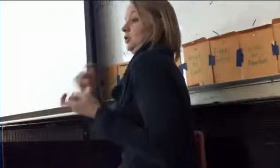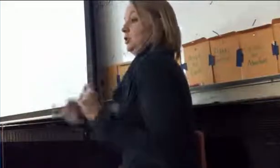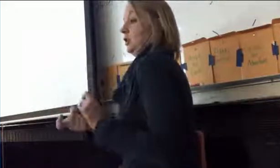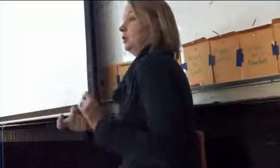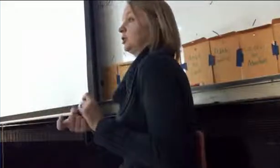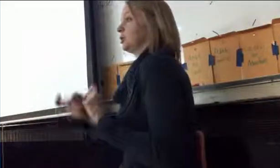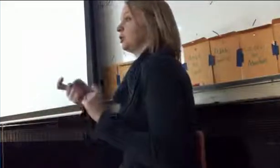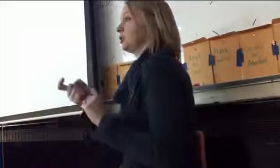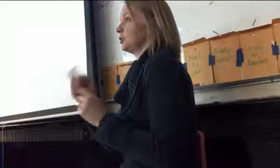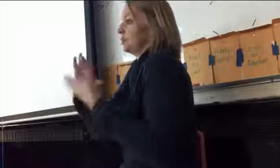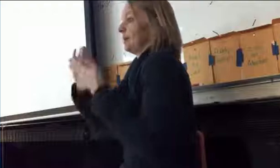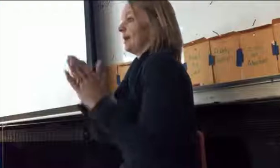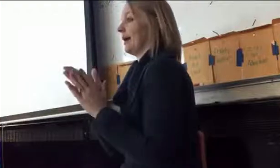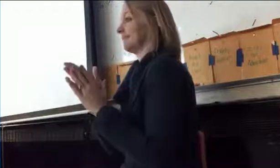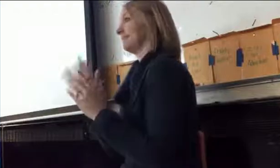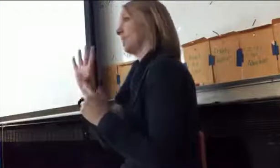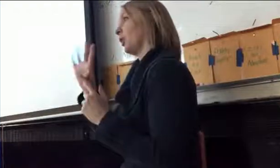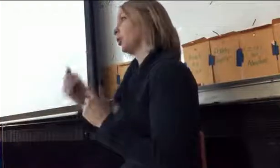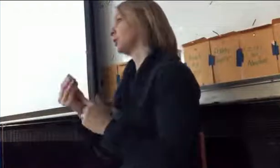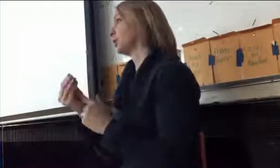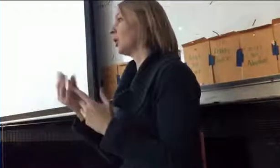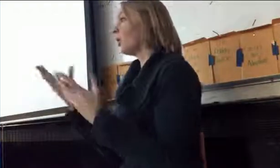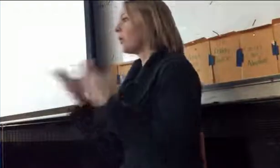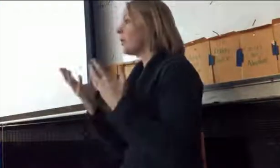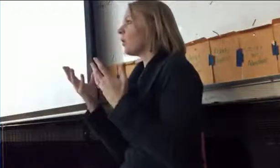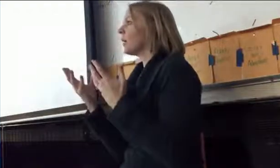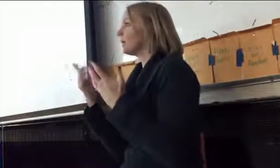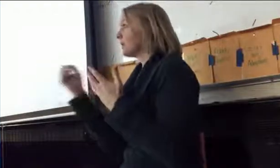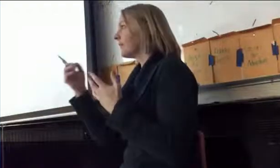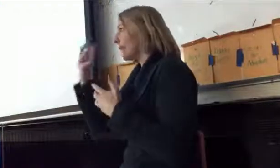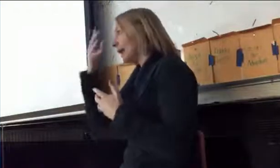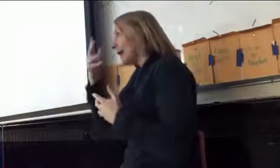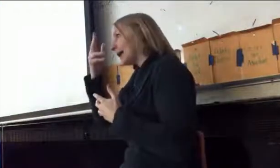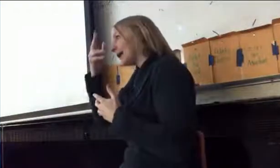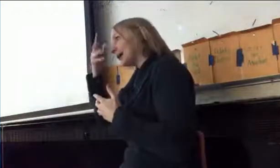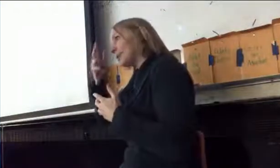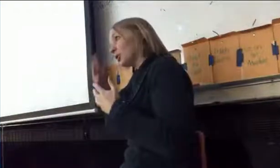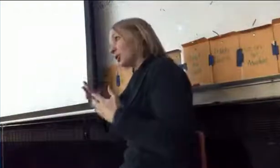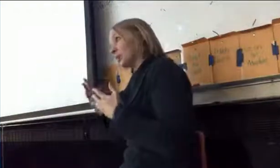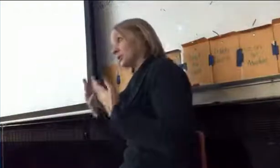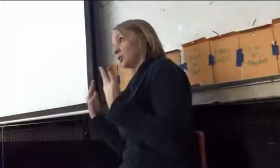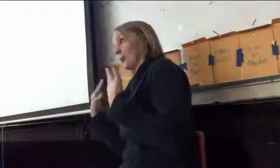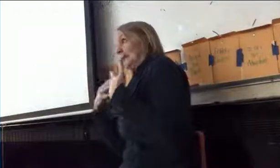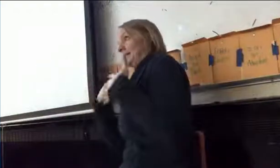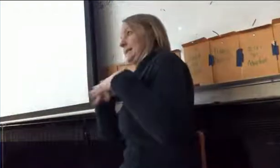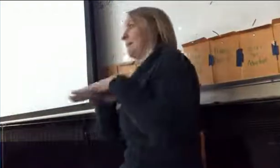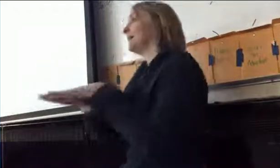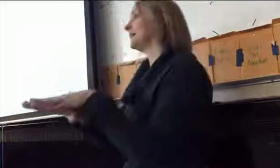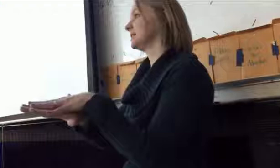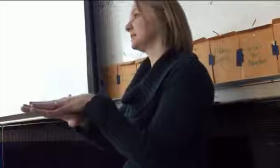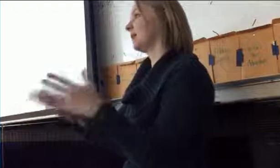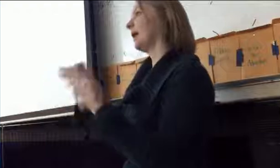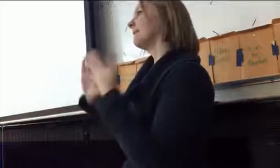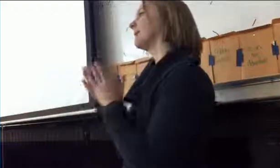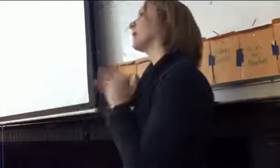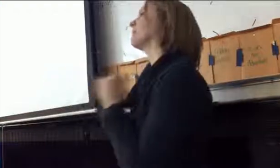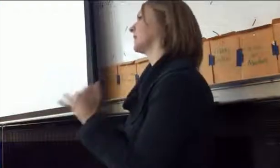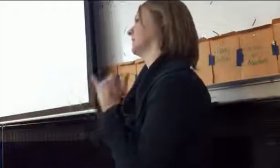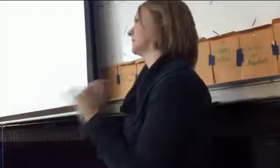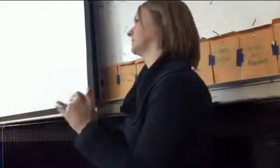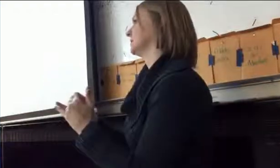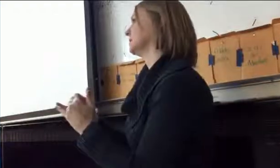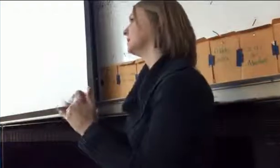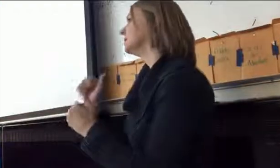culture, we want our immigrants to assimilate. We want them to become just like us. Don't bring your own culture